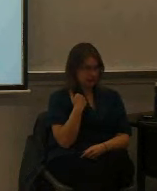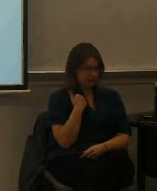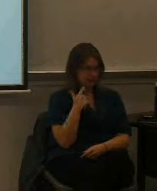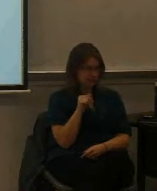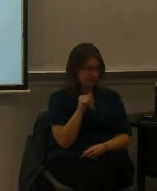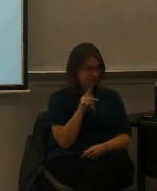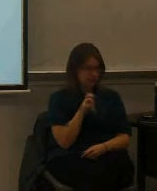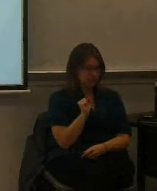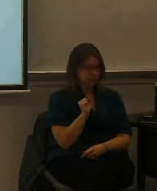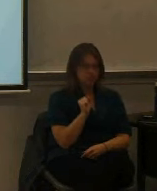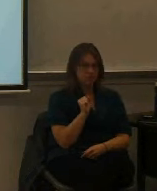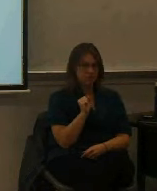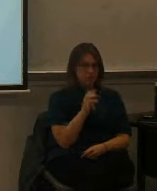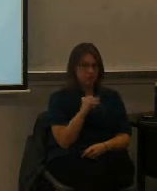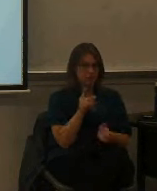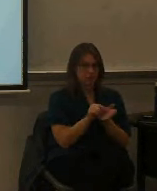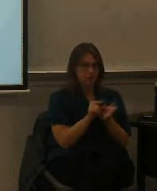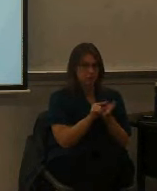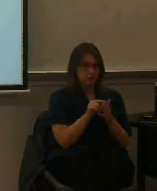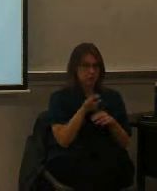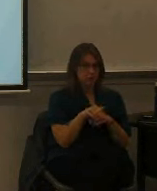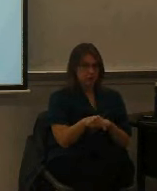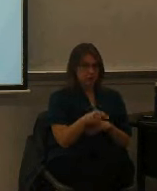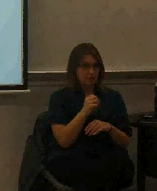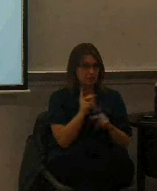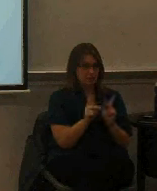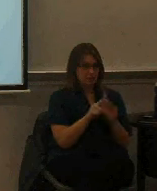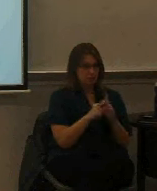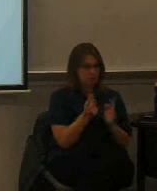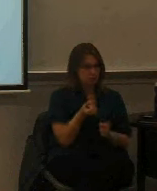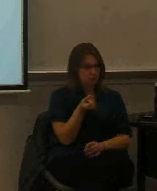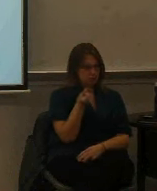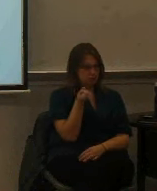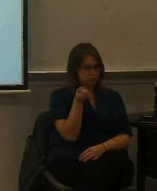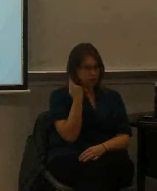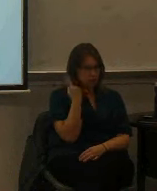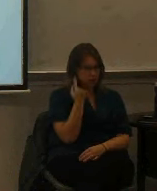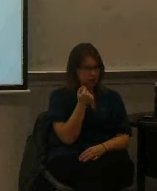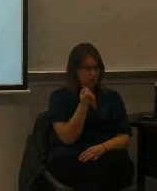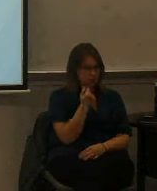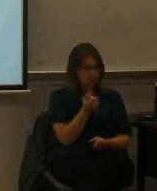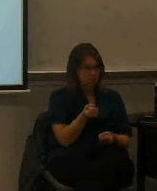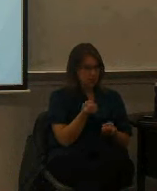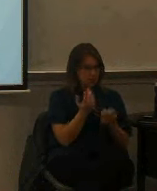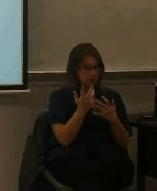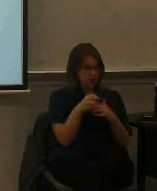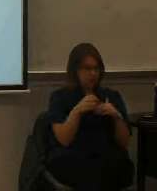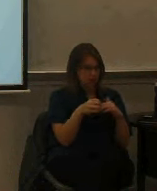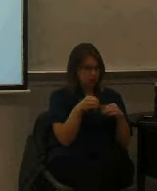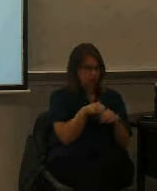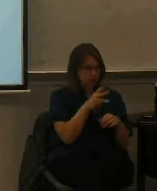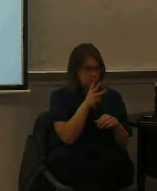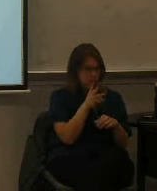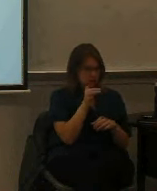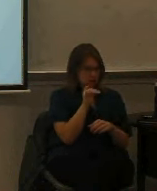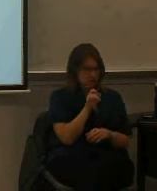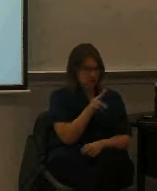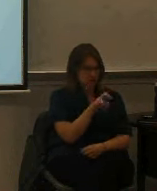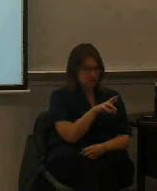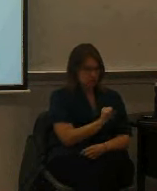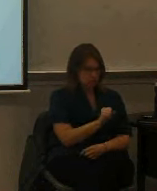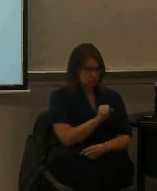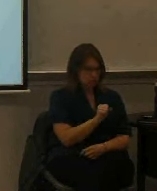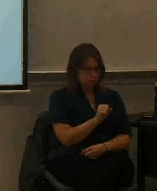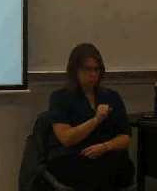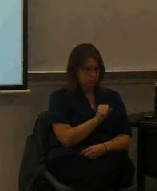at, and published on this. And people started realizing there's all these particles floating around in water that look like viruses, and they